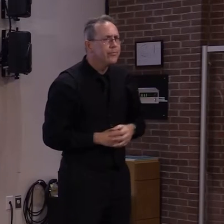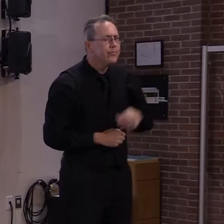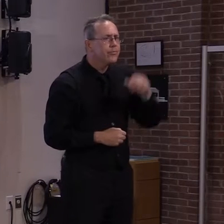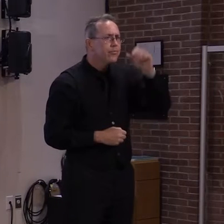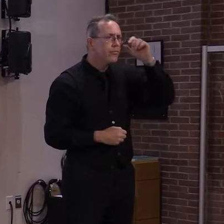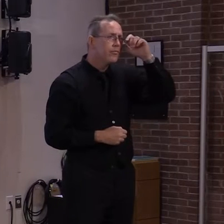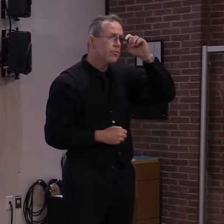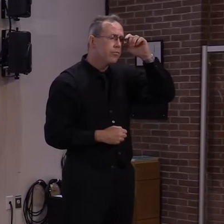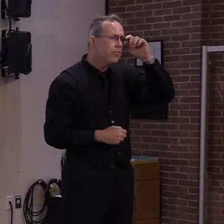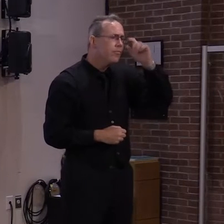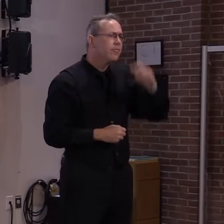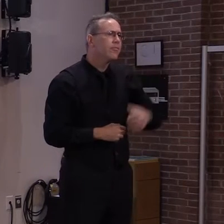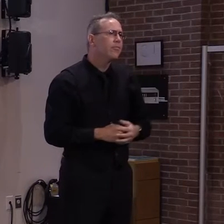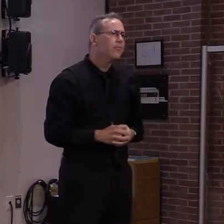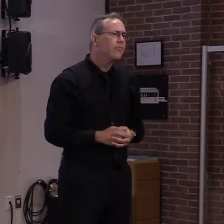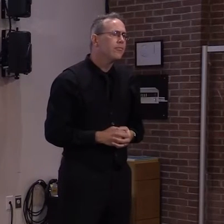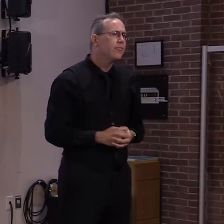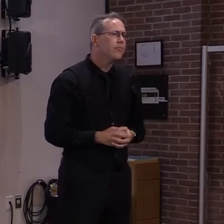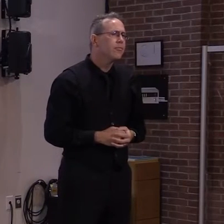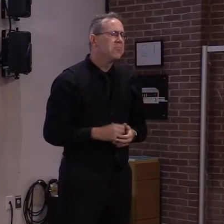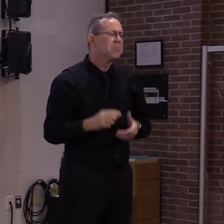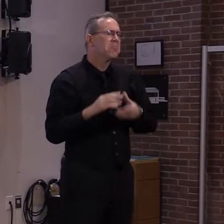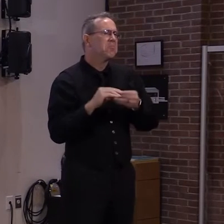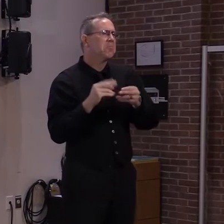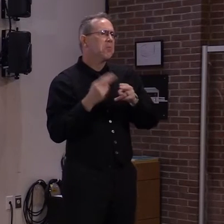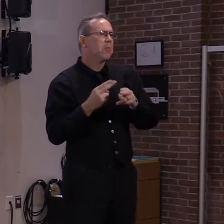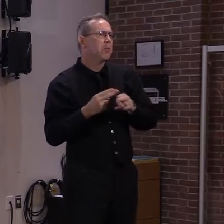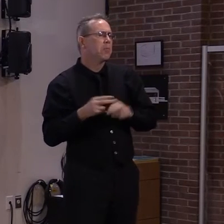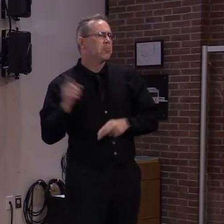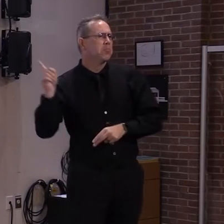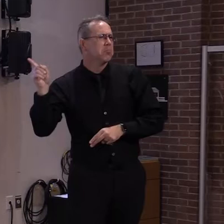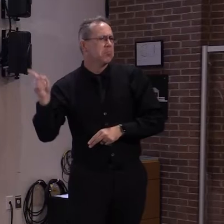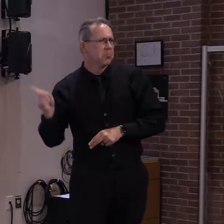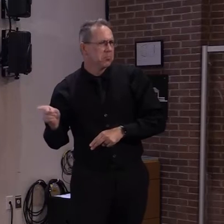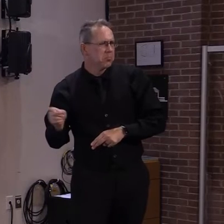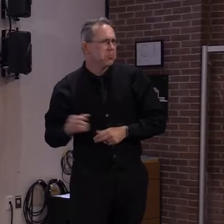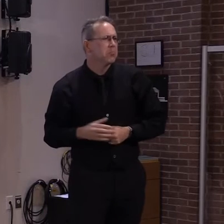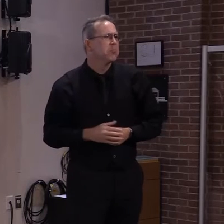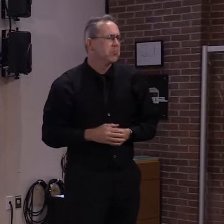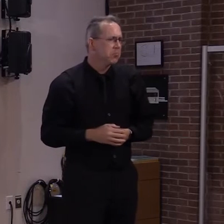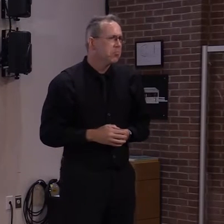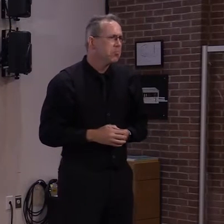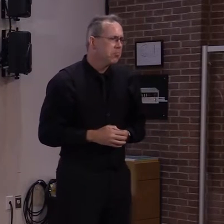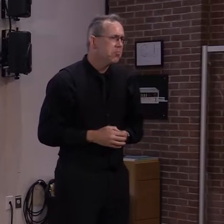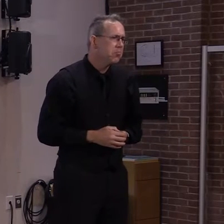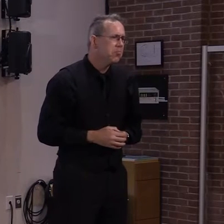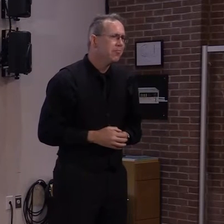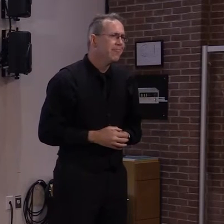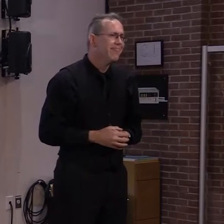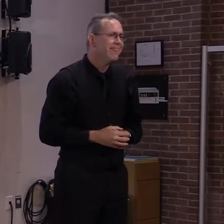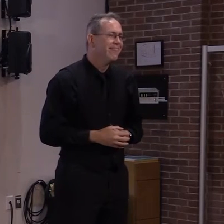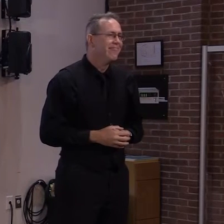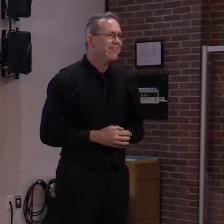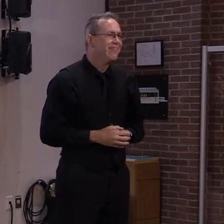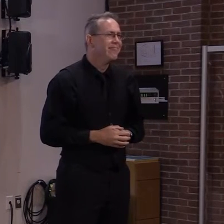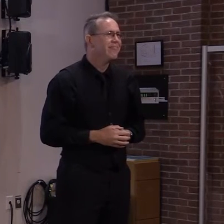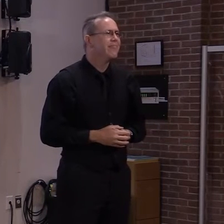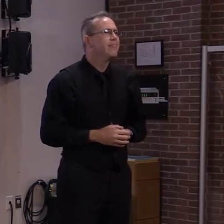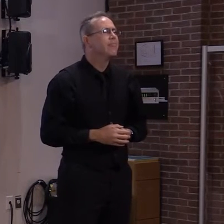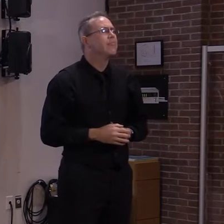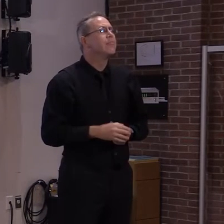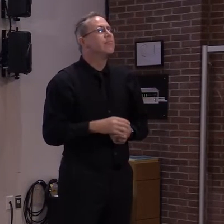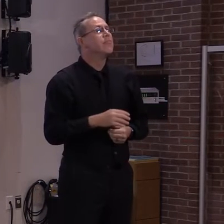the Waterbury Ambulance and Waterbury Center, and Lawson's Finest Liquids. That's a brewery. I hear that their